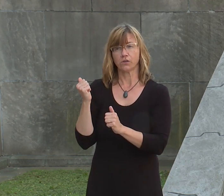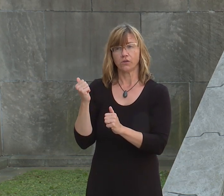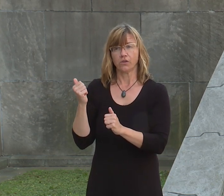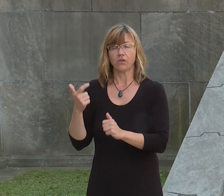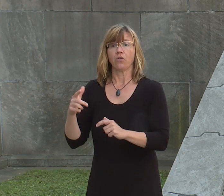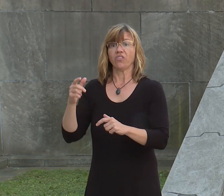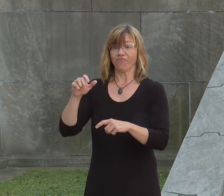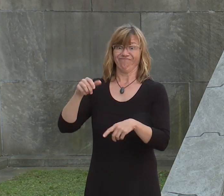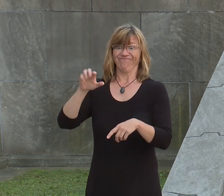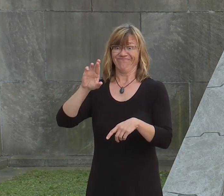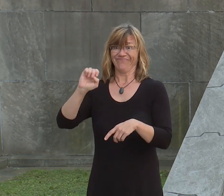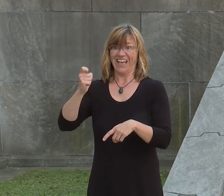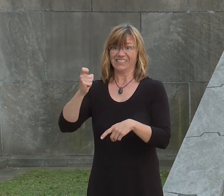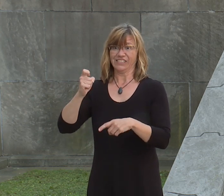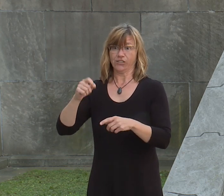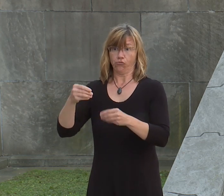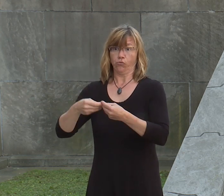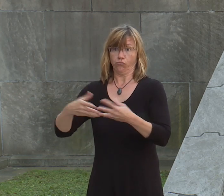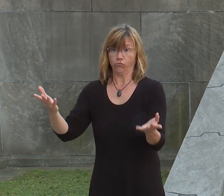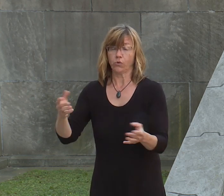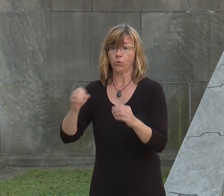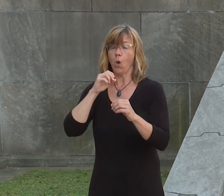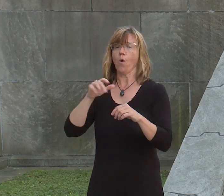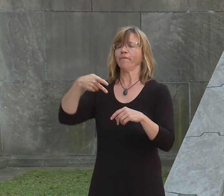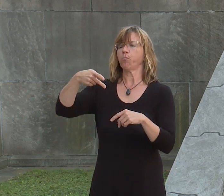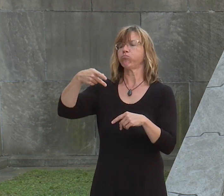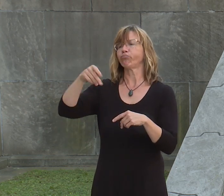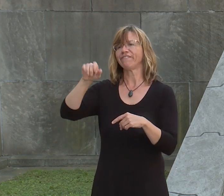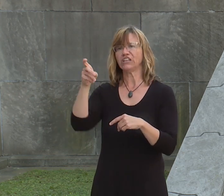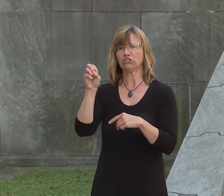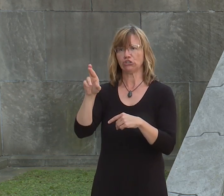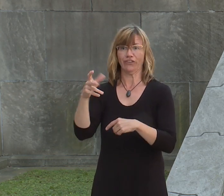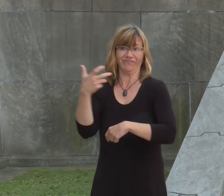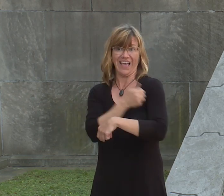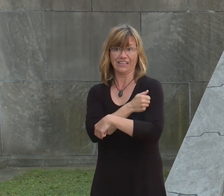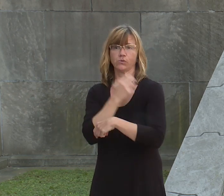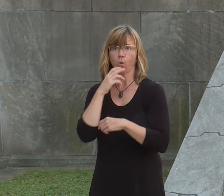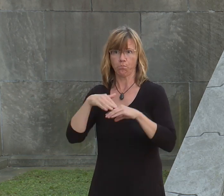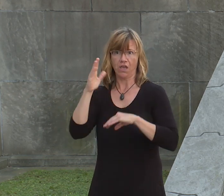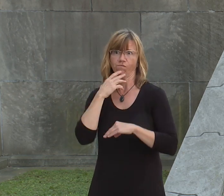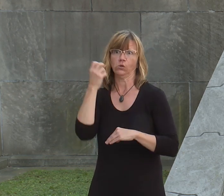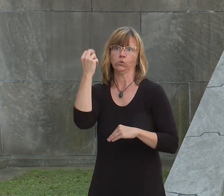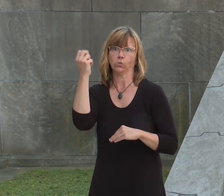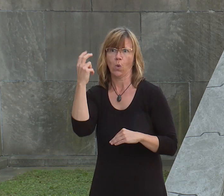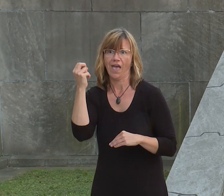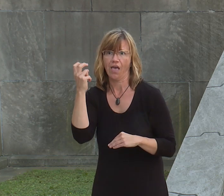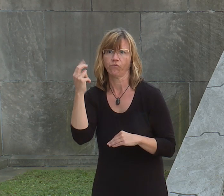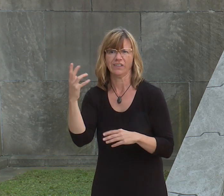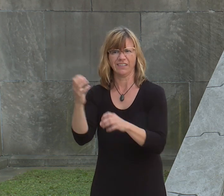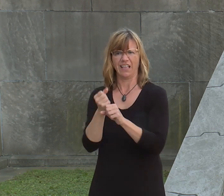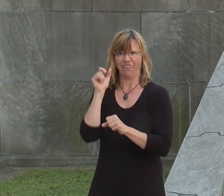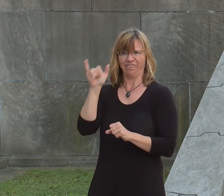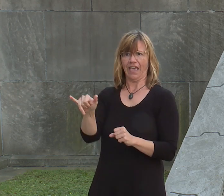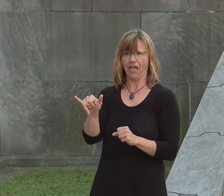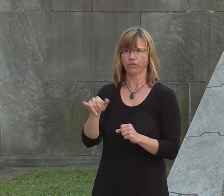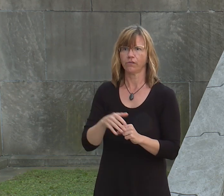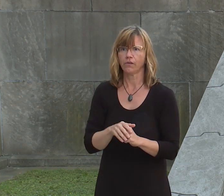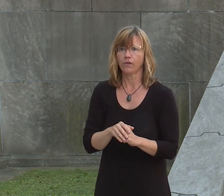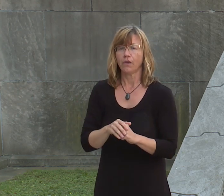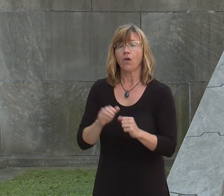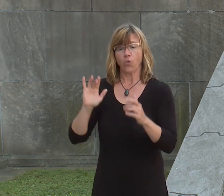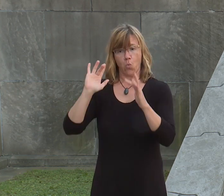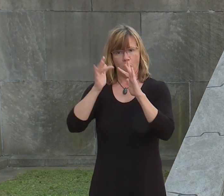weekly schedule includes the hours of operation, how to register for a vaccine, as well as the types of vaccines being offered at a